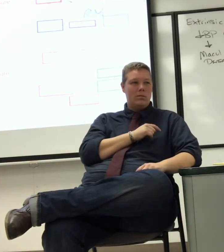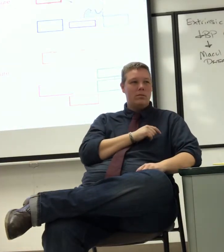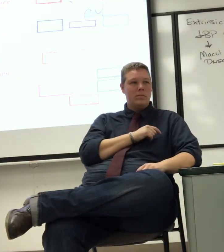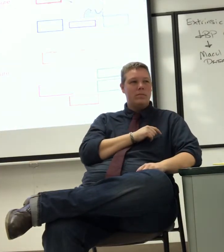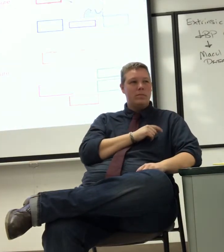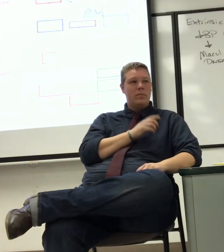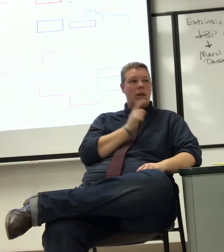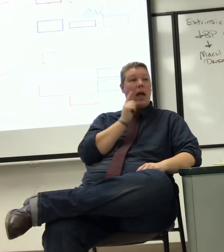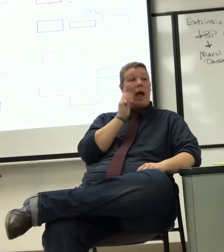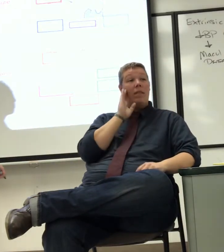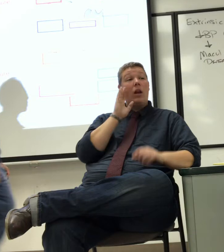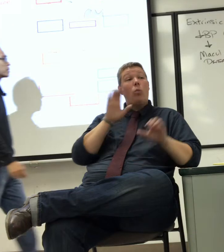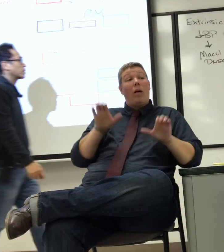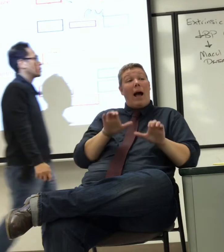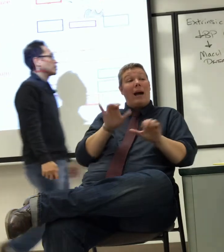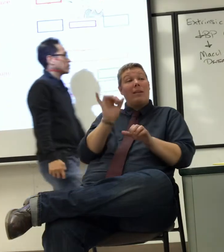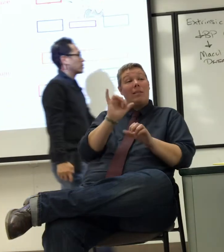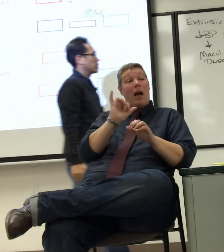blood pressure.